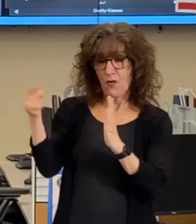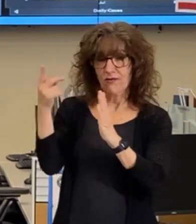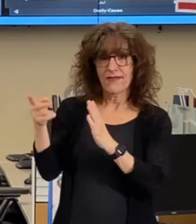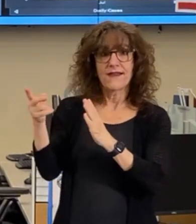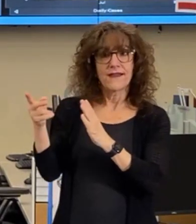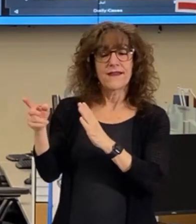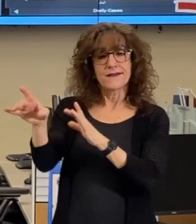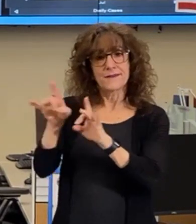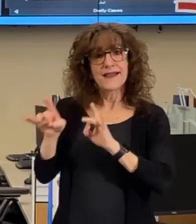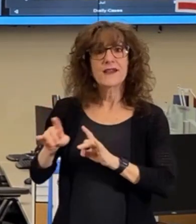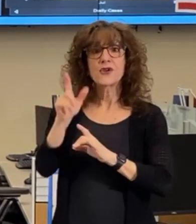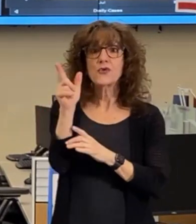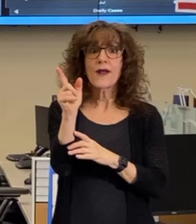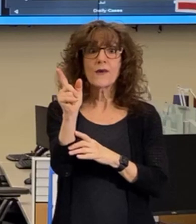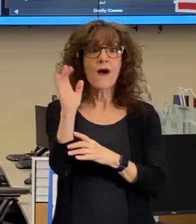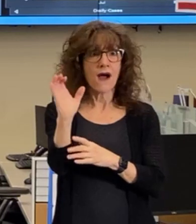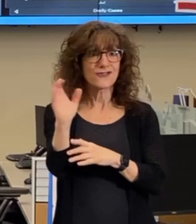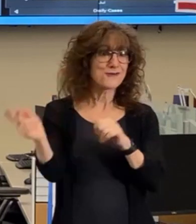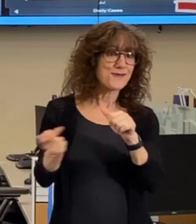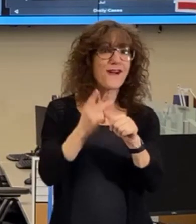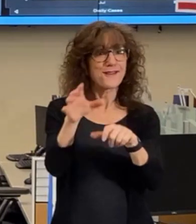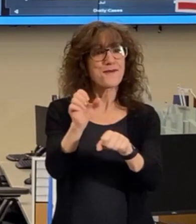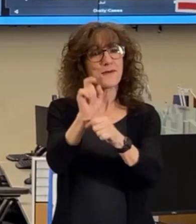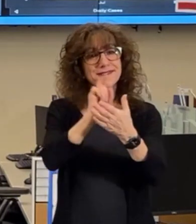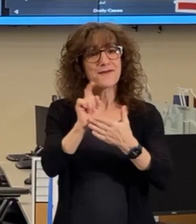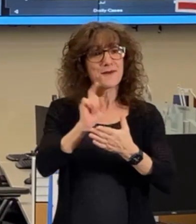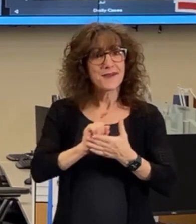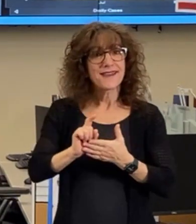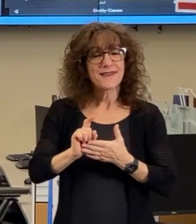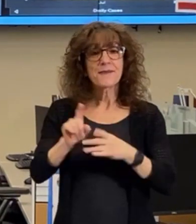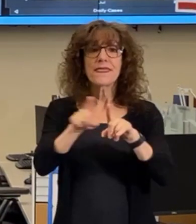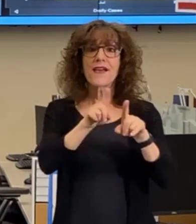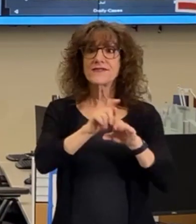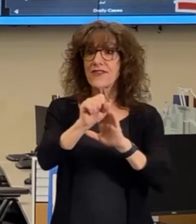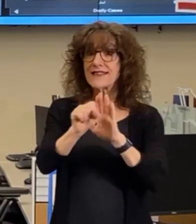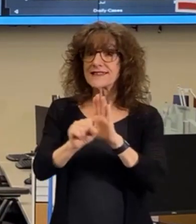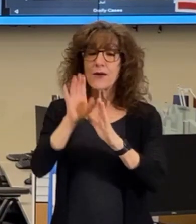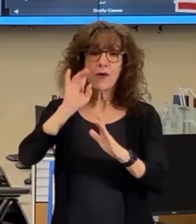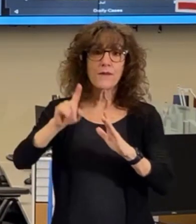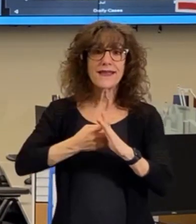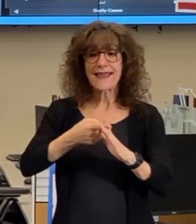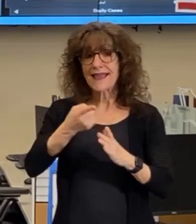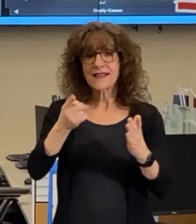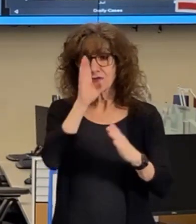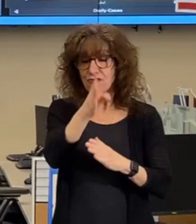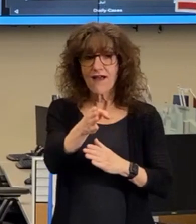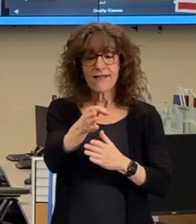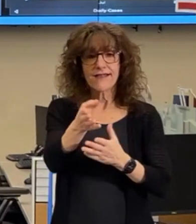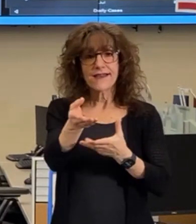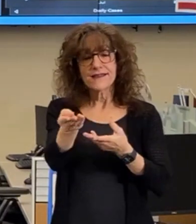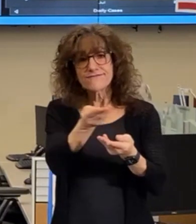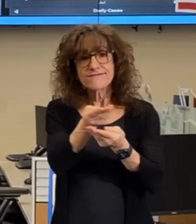a total of 2,100 priority appointments per week. In addition, the state will begin directly facilitating